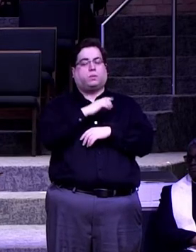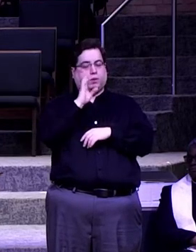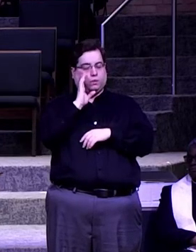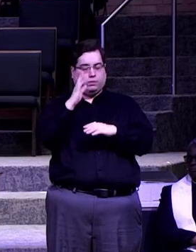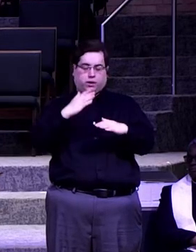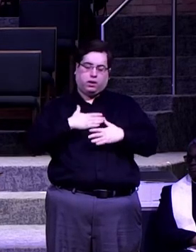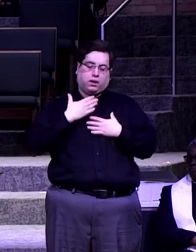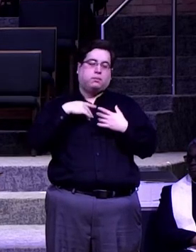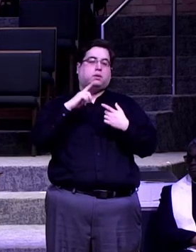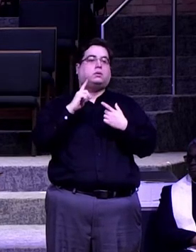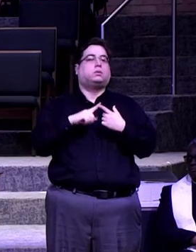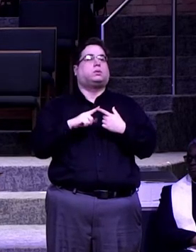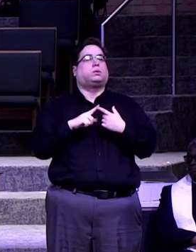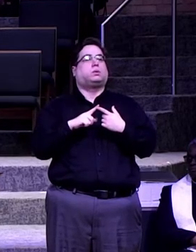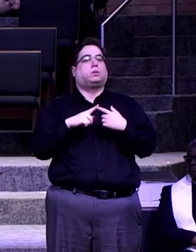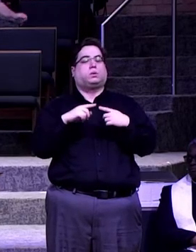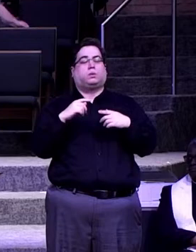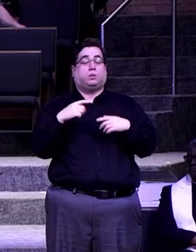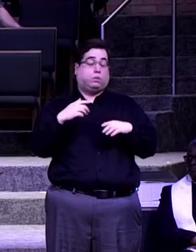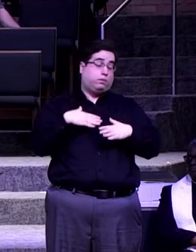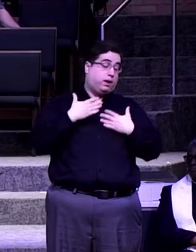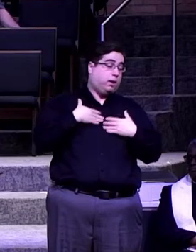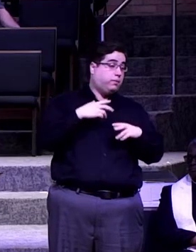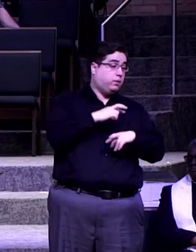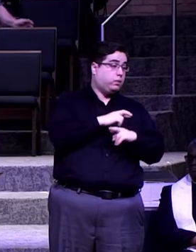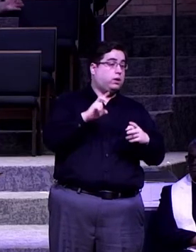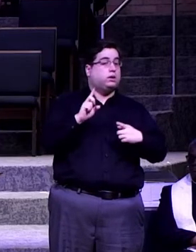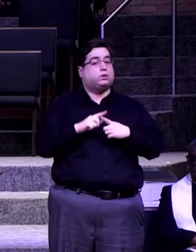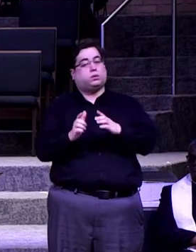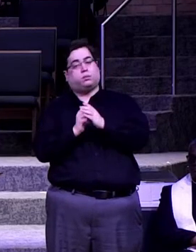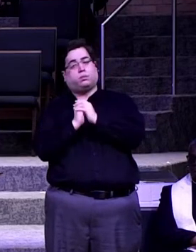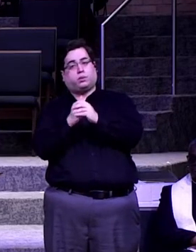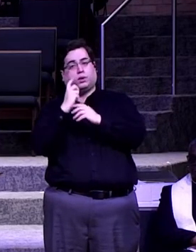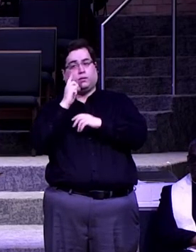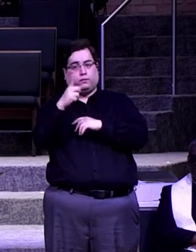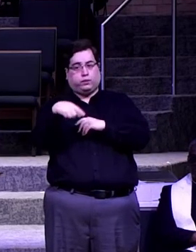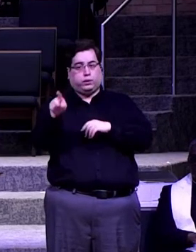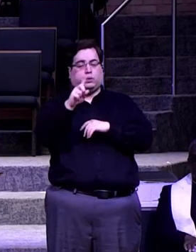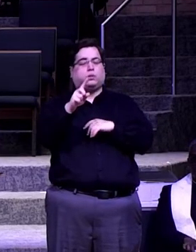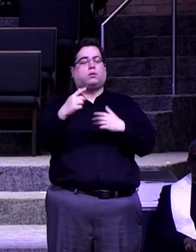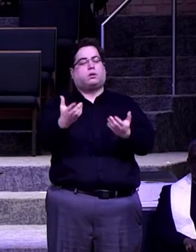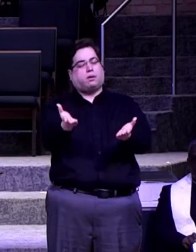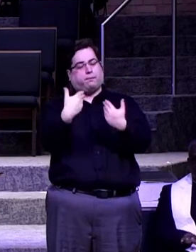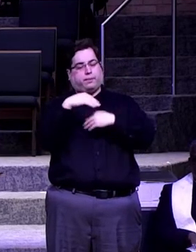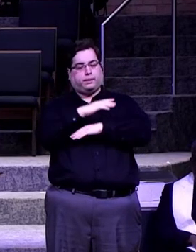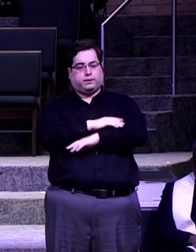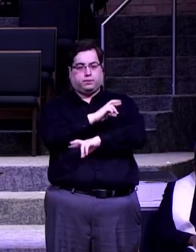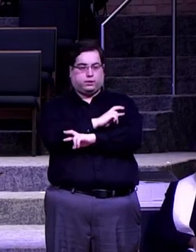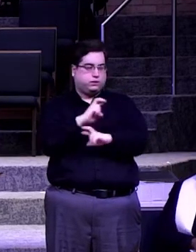be happy and ready to pray for you. Come, the table is ready.